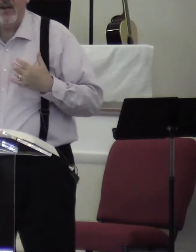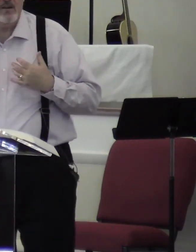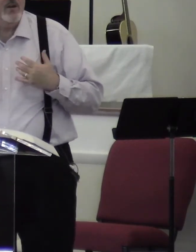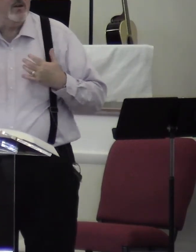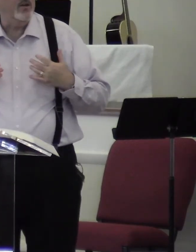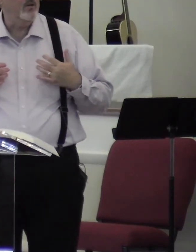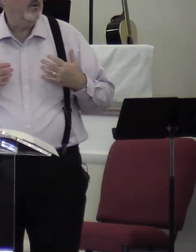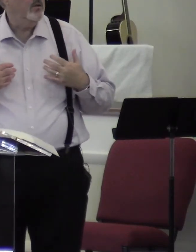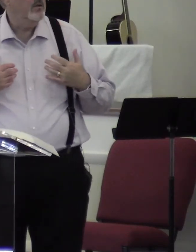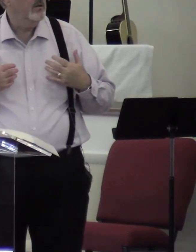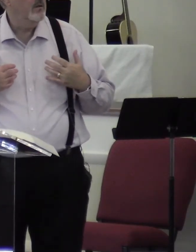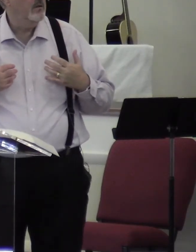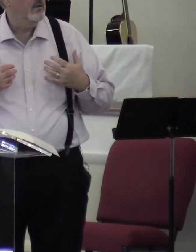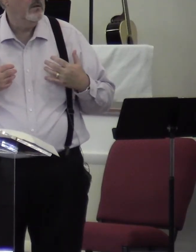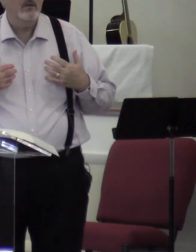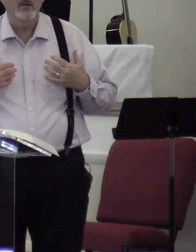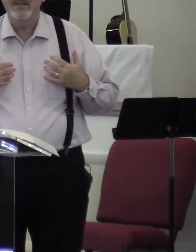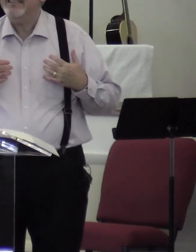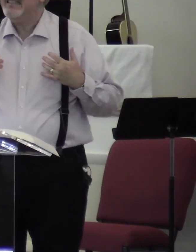around your neck going to do?